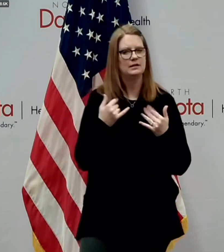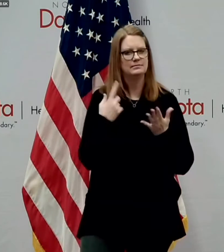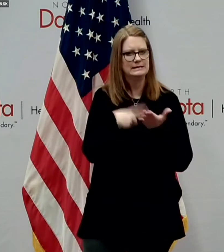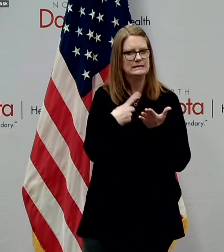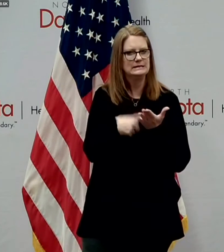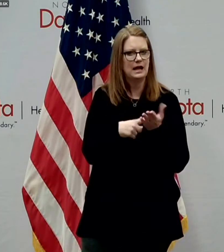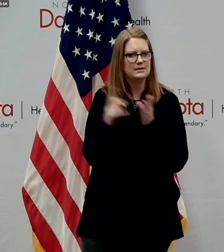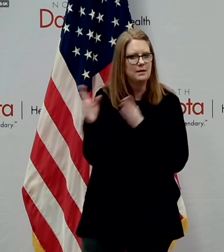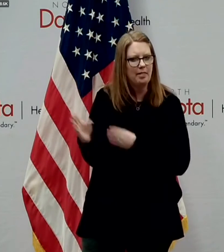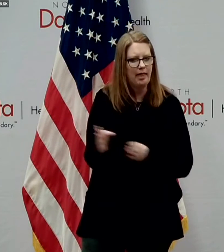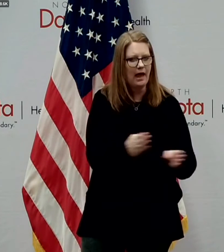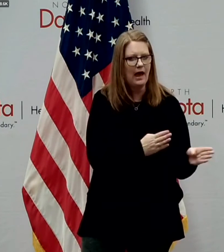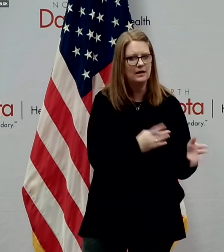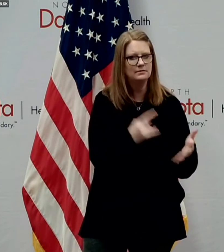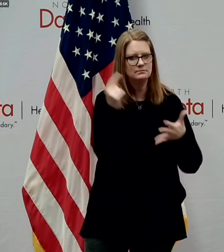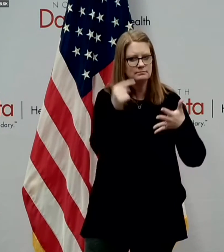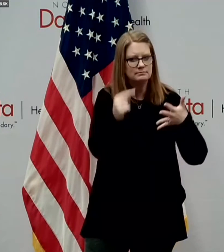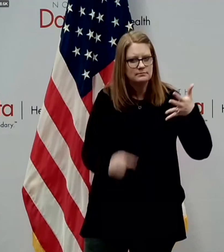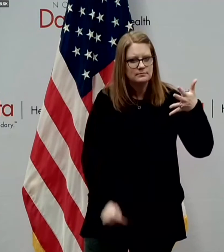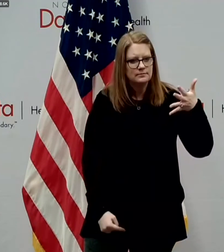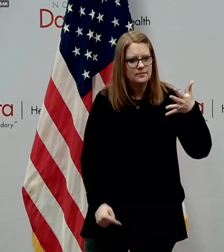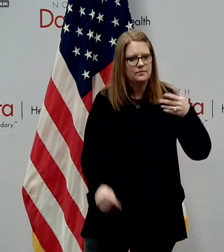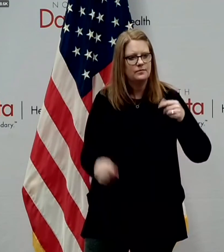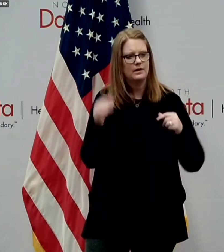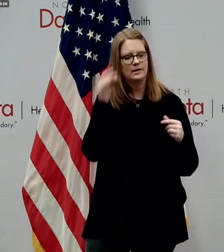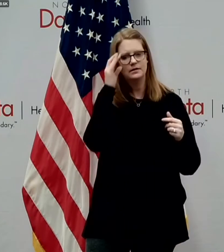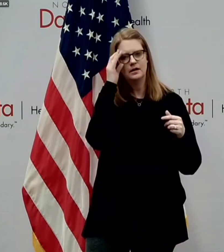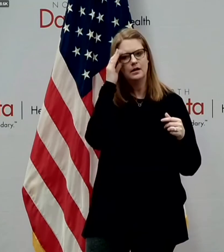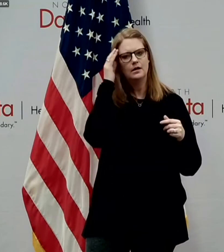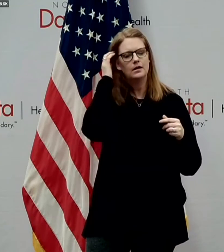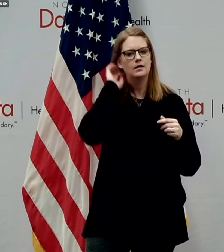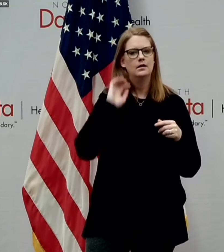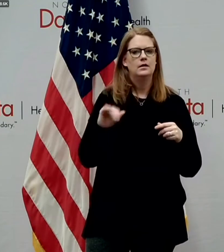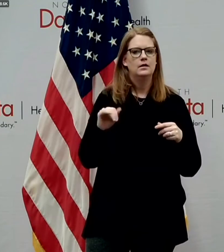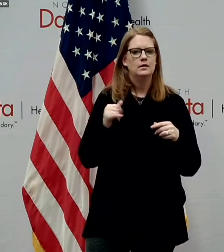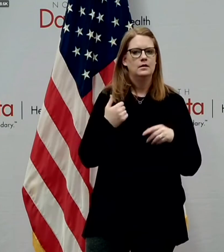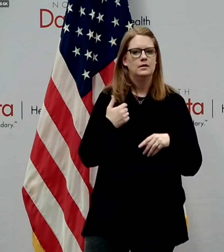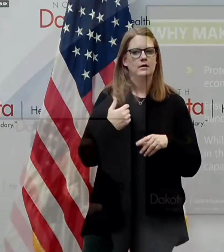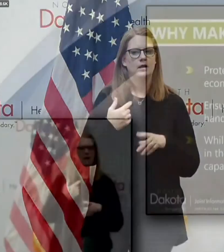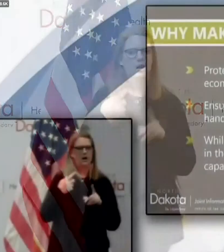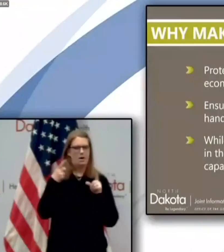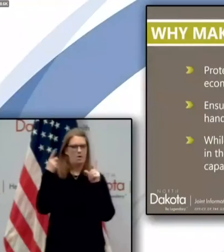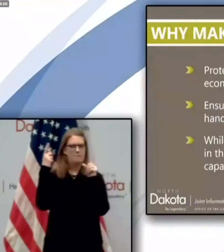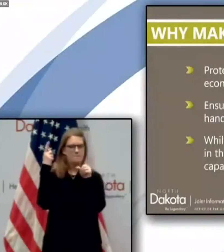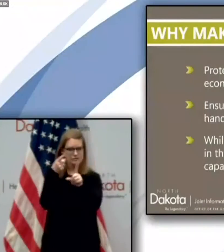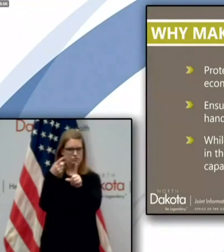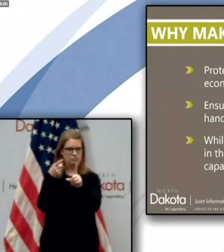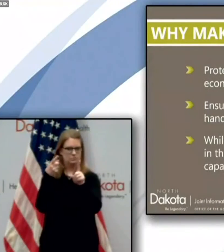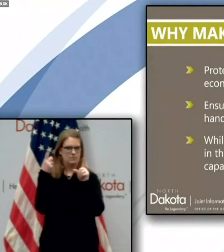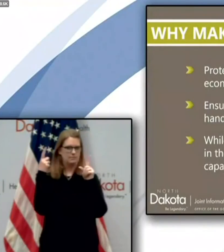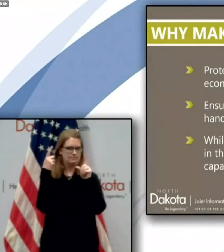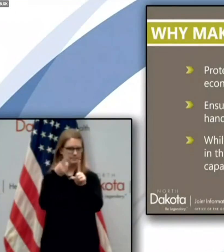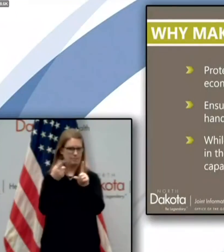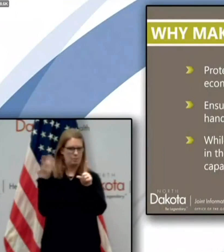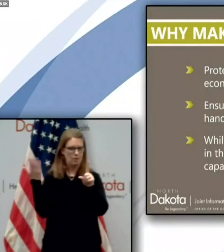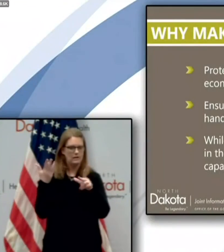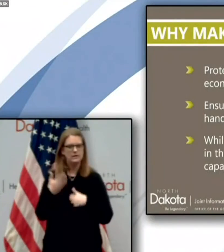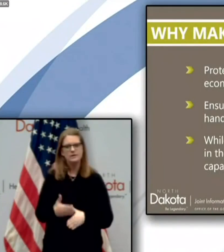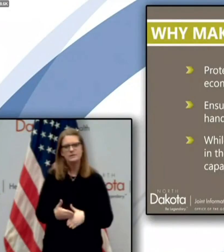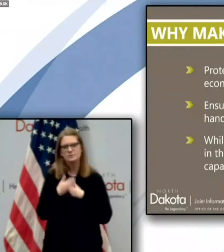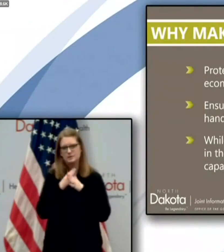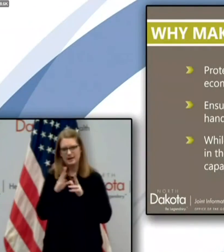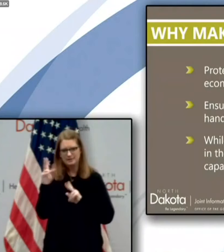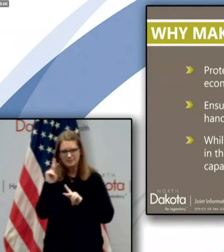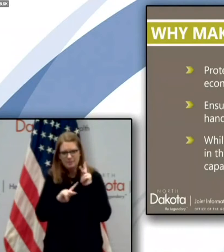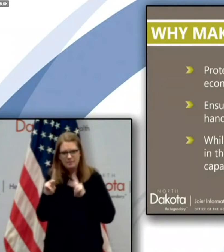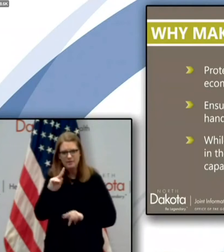plan, and then I want to share, though, to start, our overall mission. Our mission is to protect the citizens of